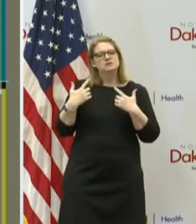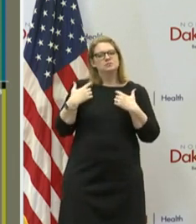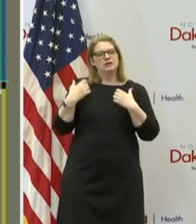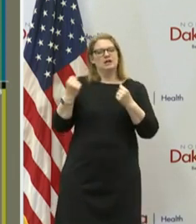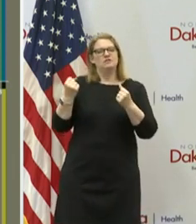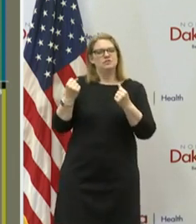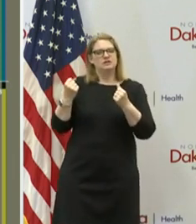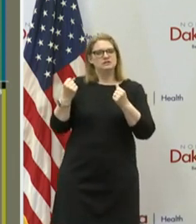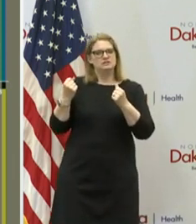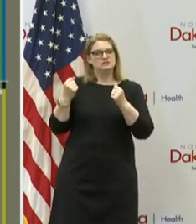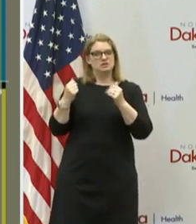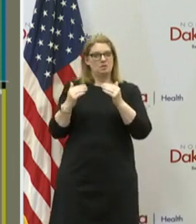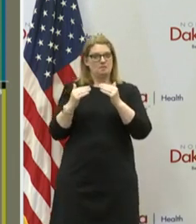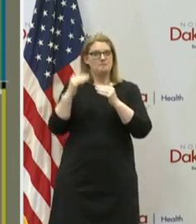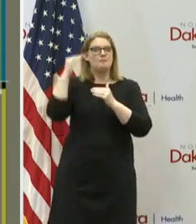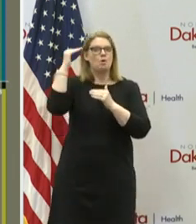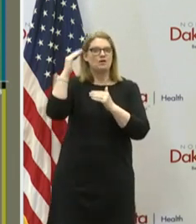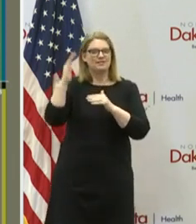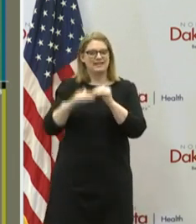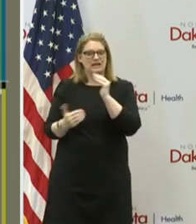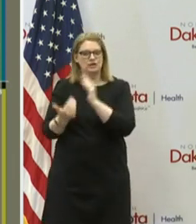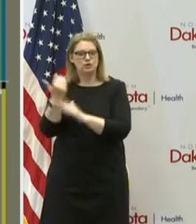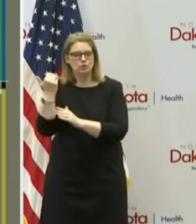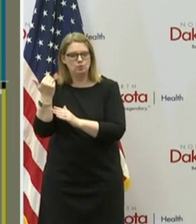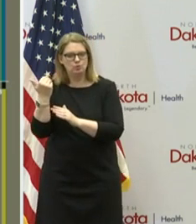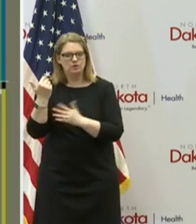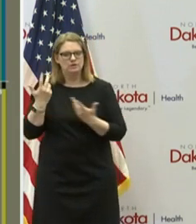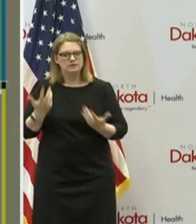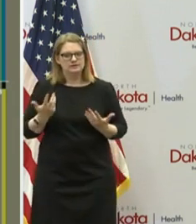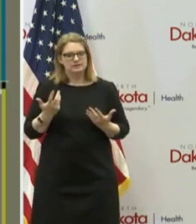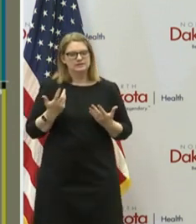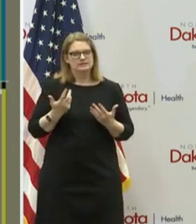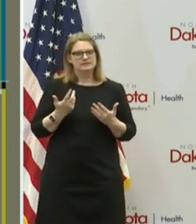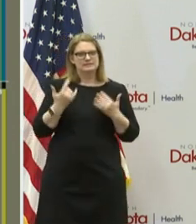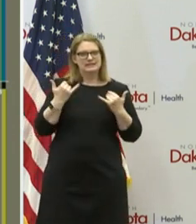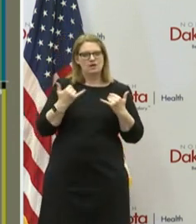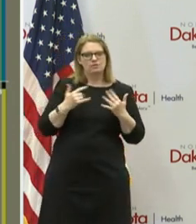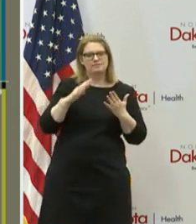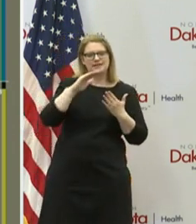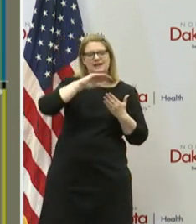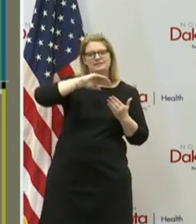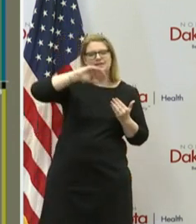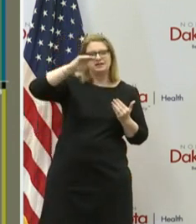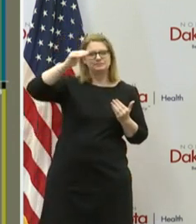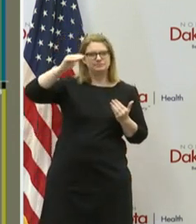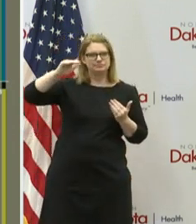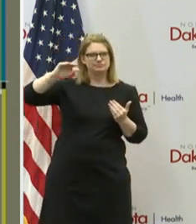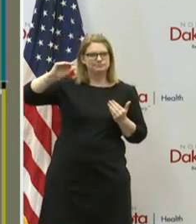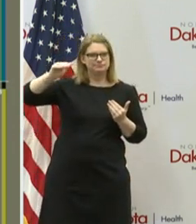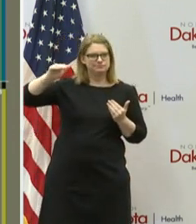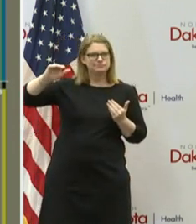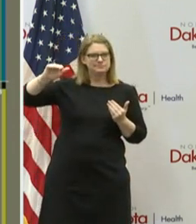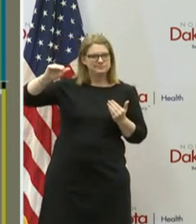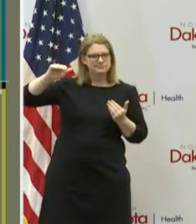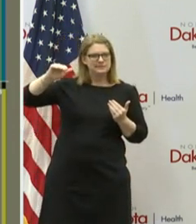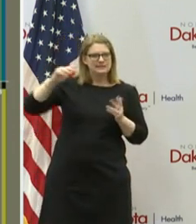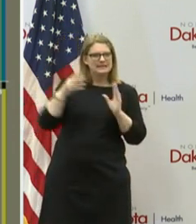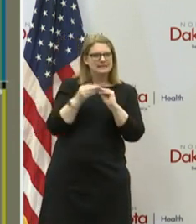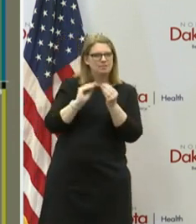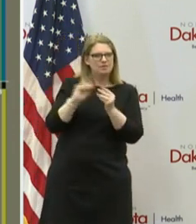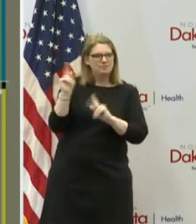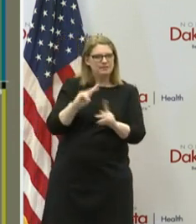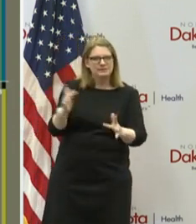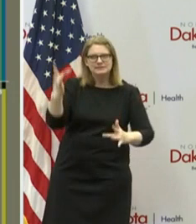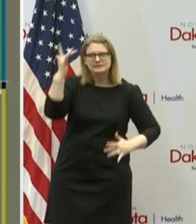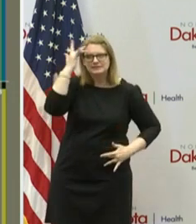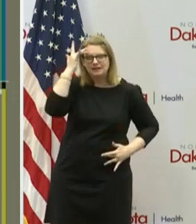now kind of match the new cases. We've been essentially on a flat line or a plateau here in terms of number of active